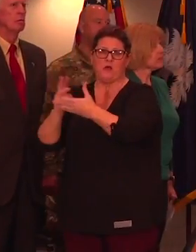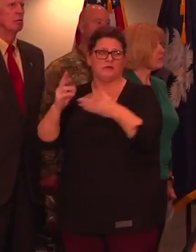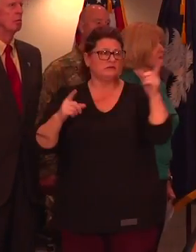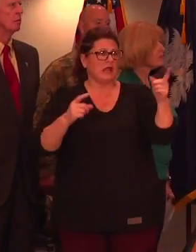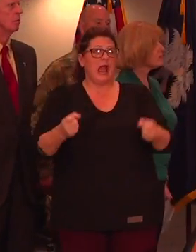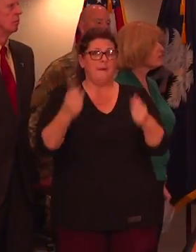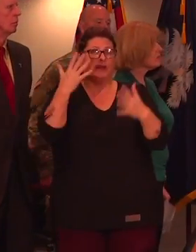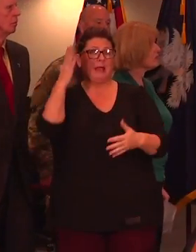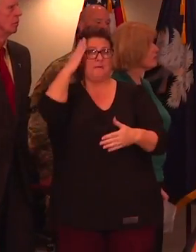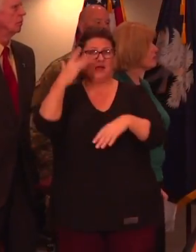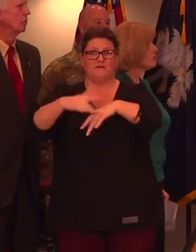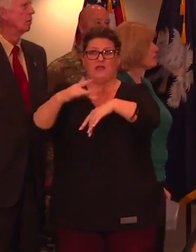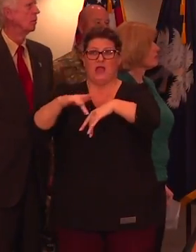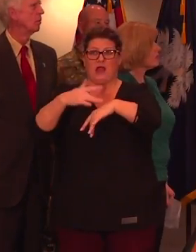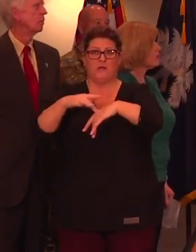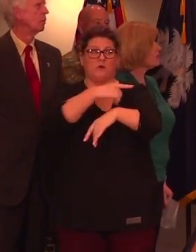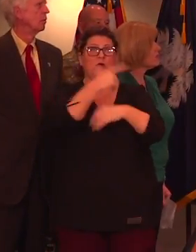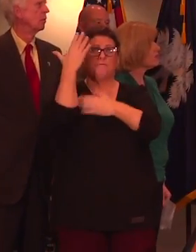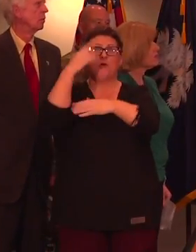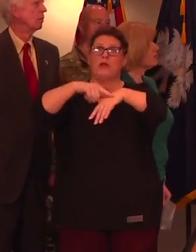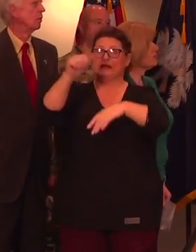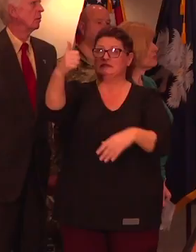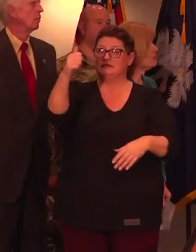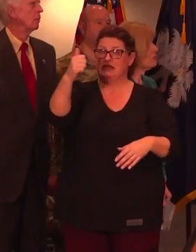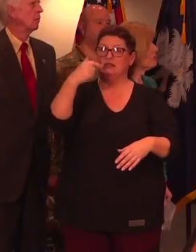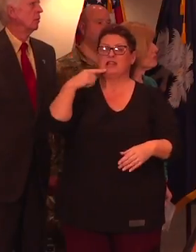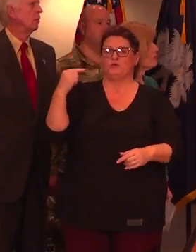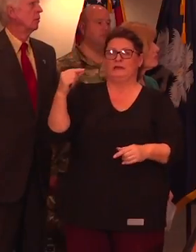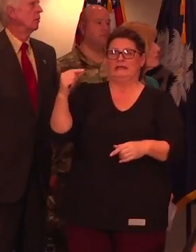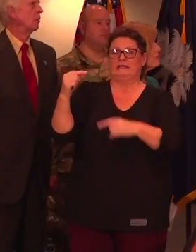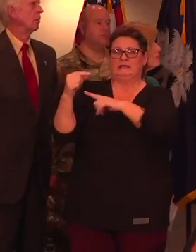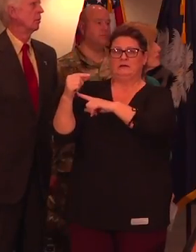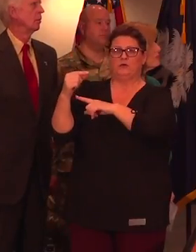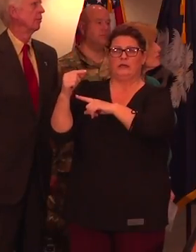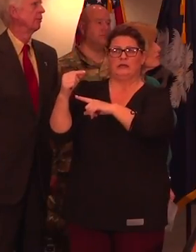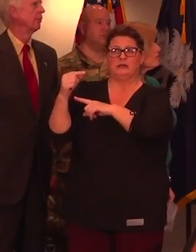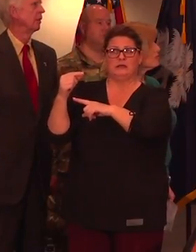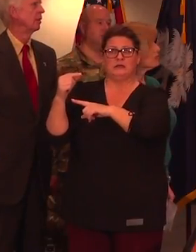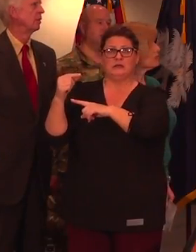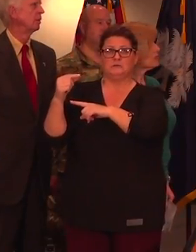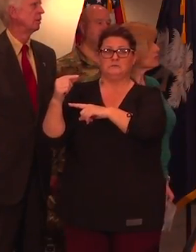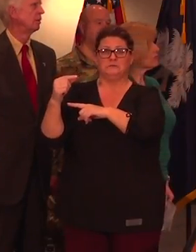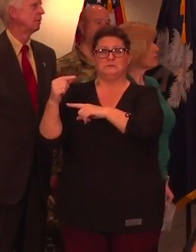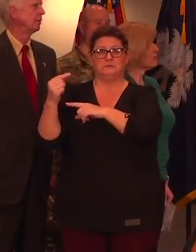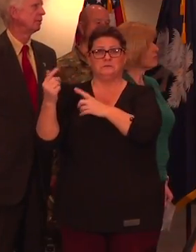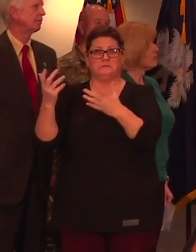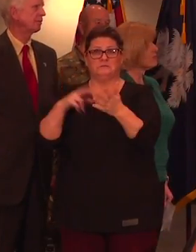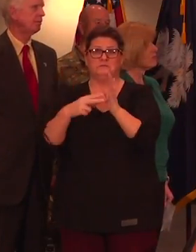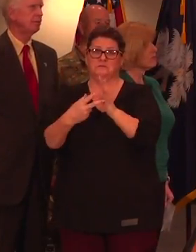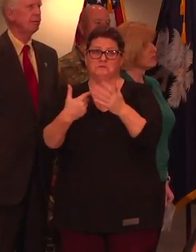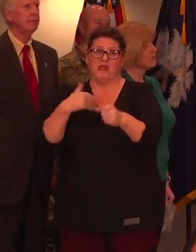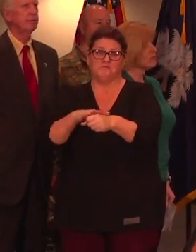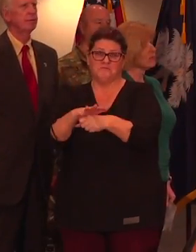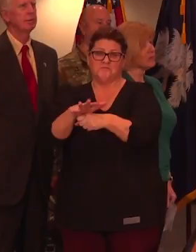Beds we actually have? As of this morning at 10 o'clock, we were in the green category, so there was not a shortage